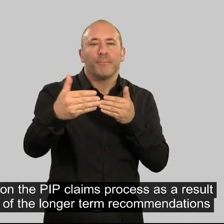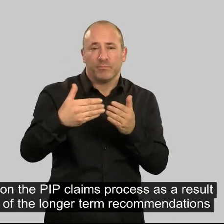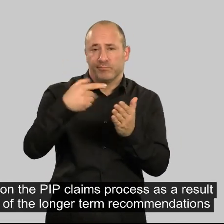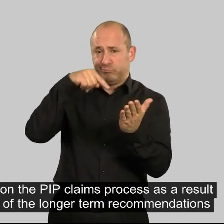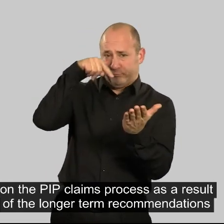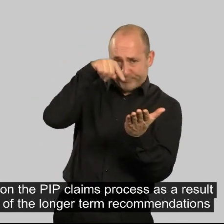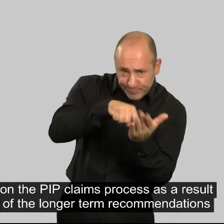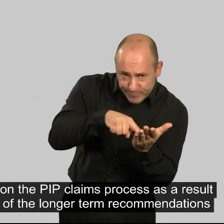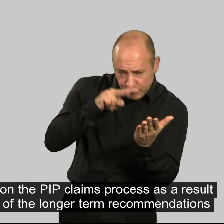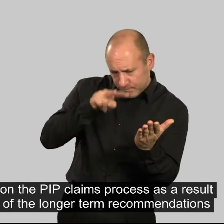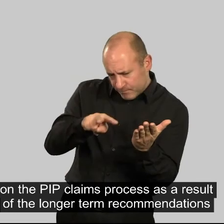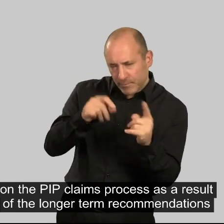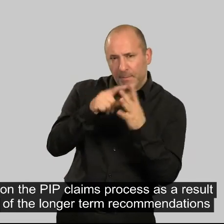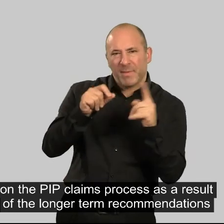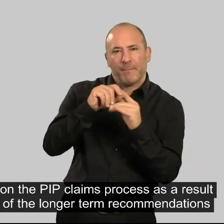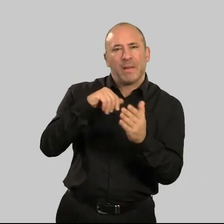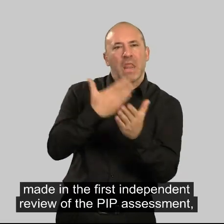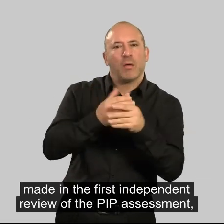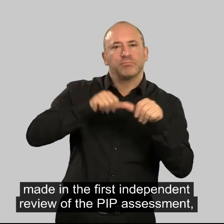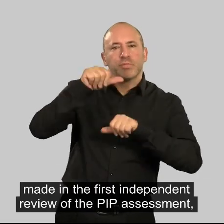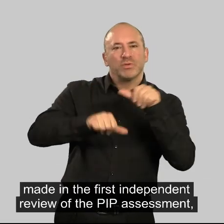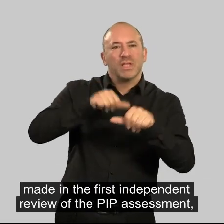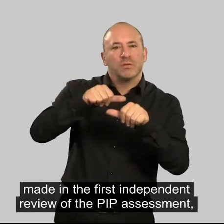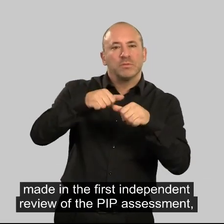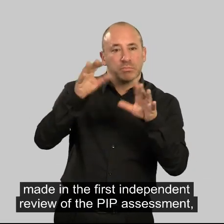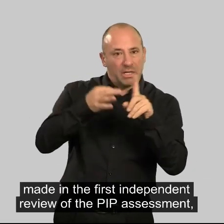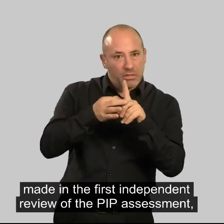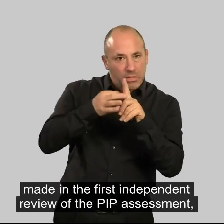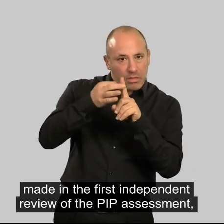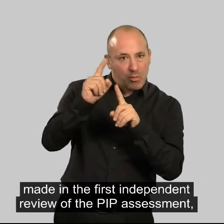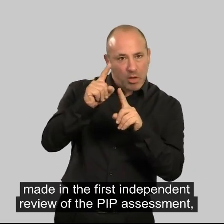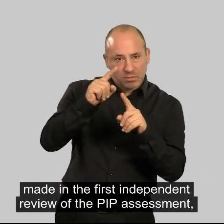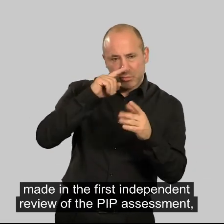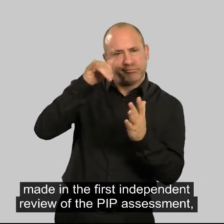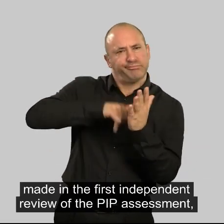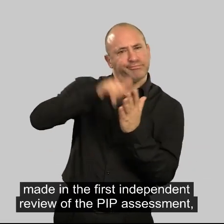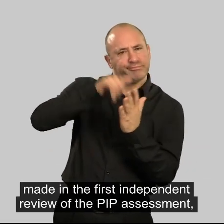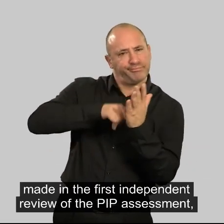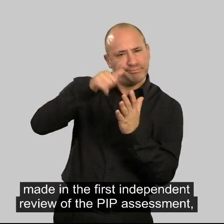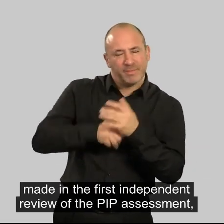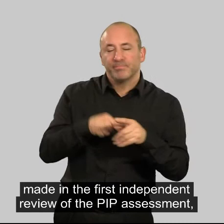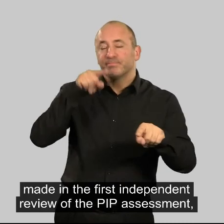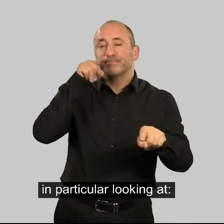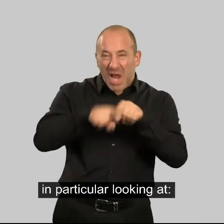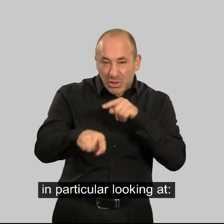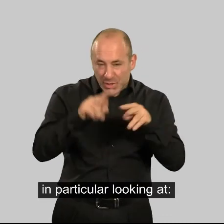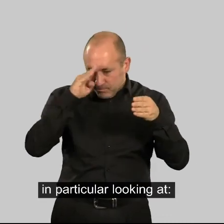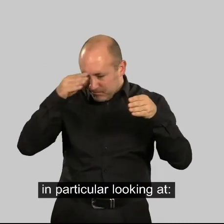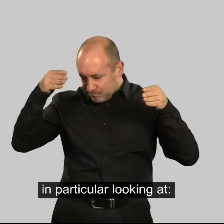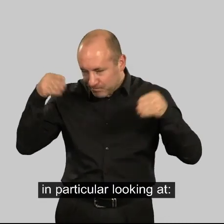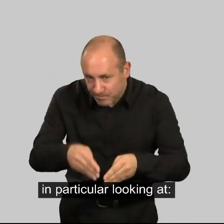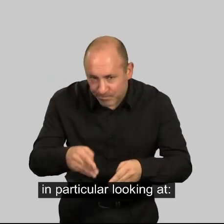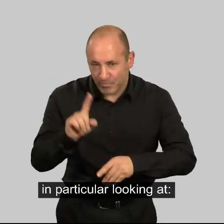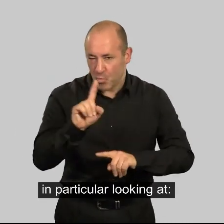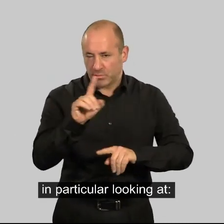recommendations made in the first independent review of the PIP assessment, in particular